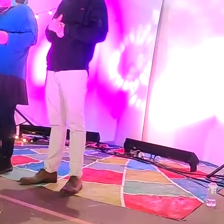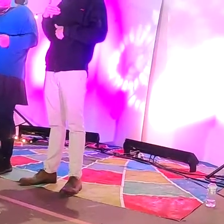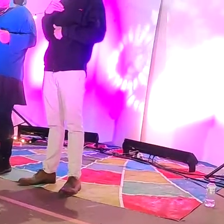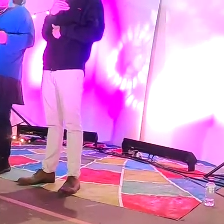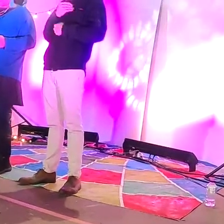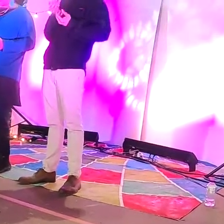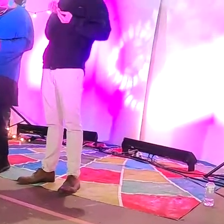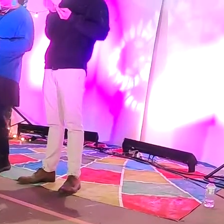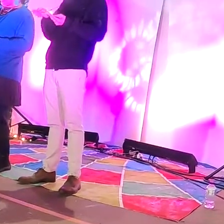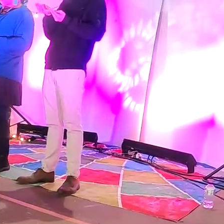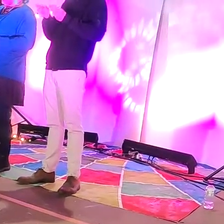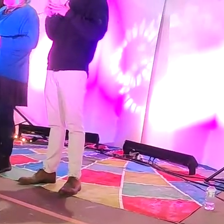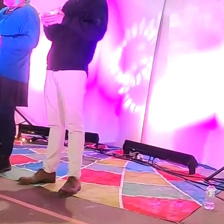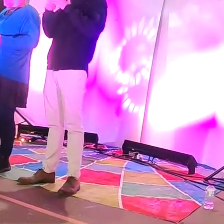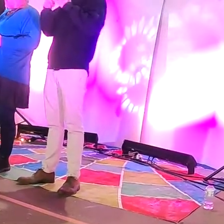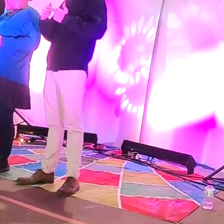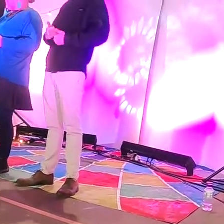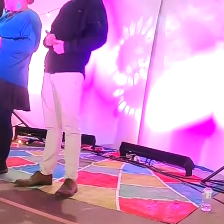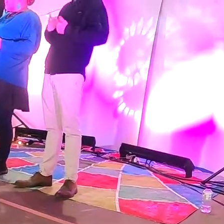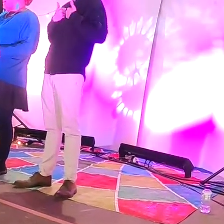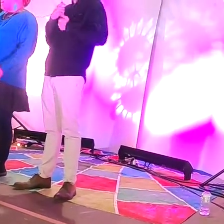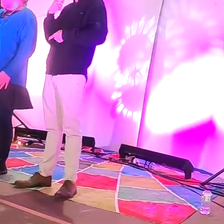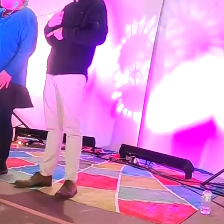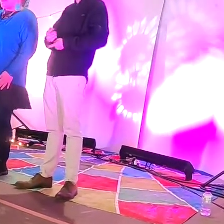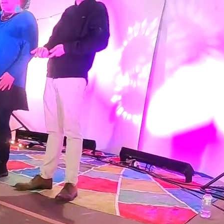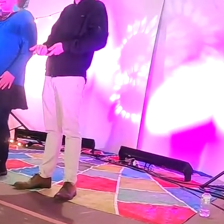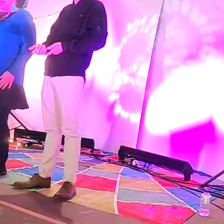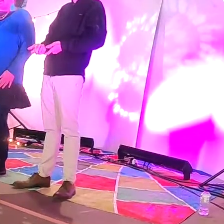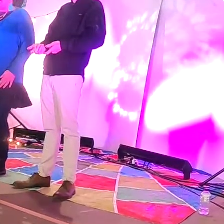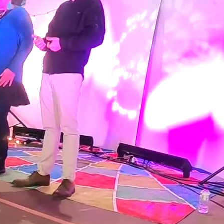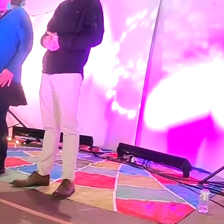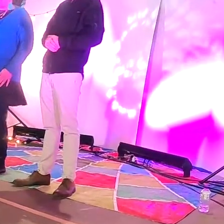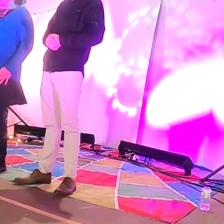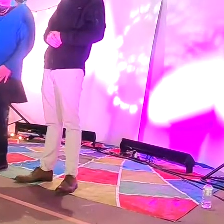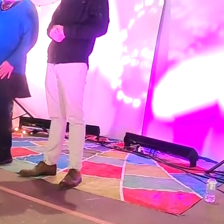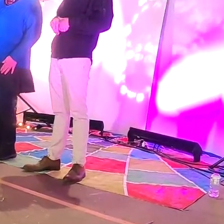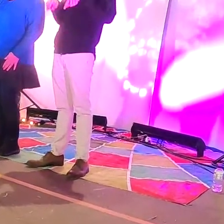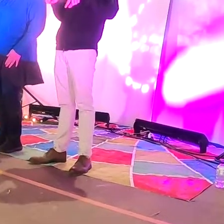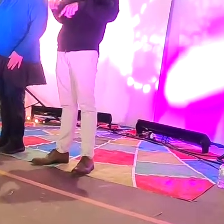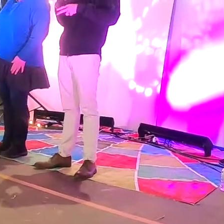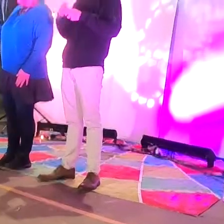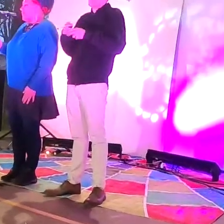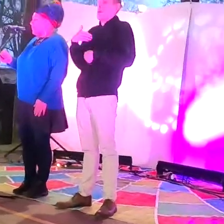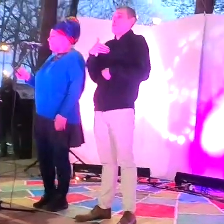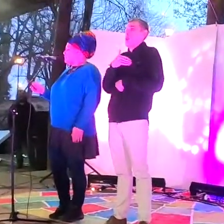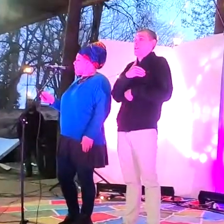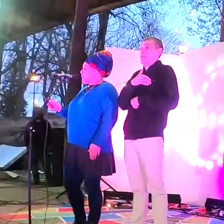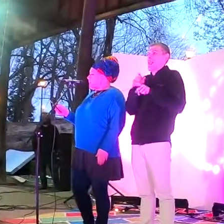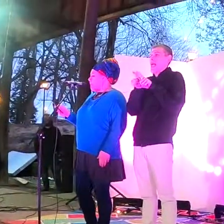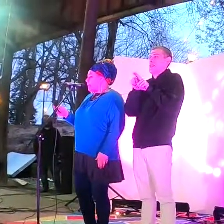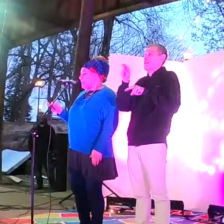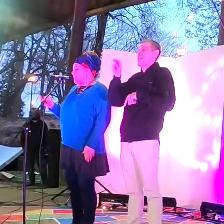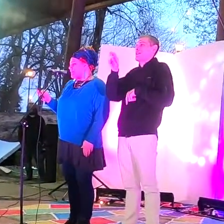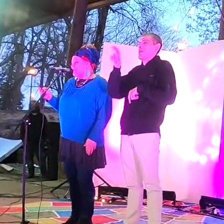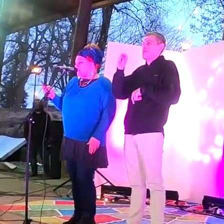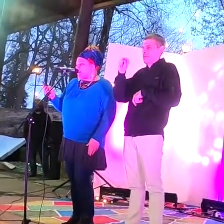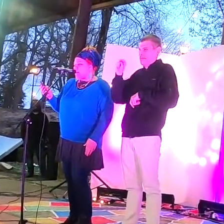source in general of life. So this is breasts as noun.